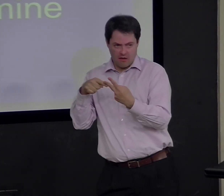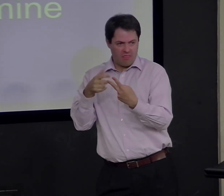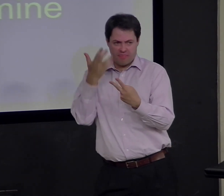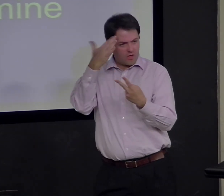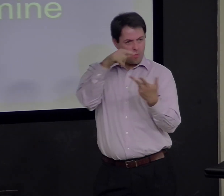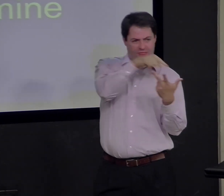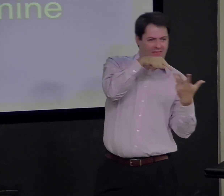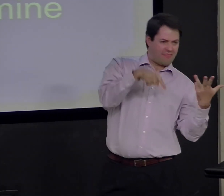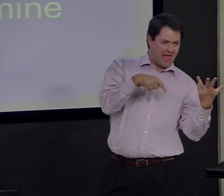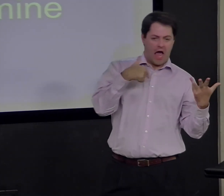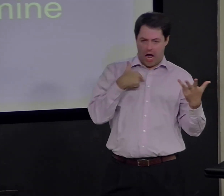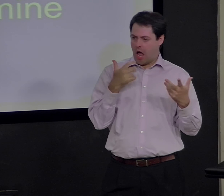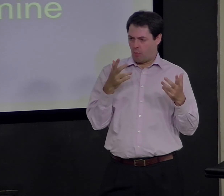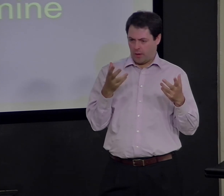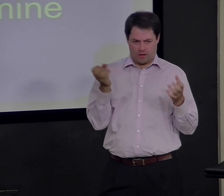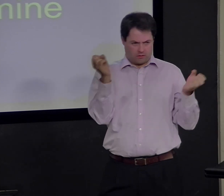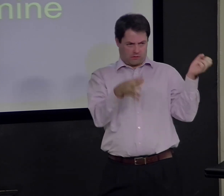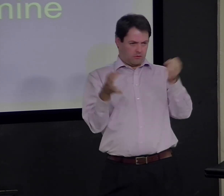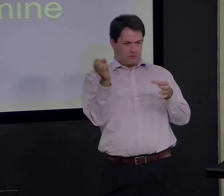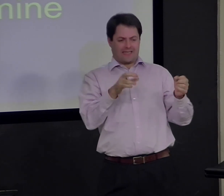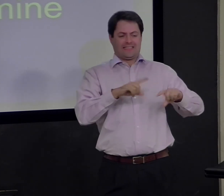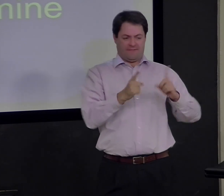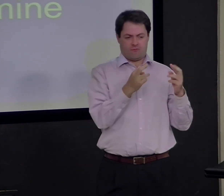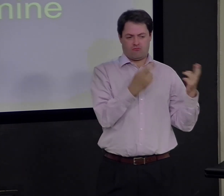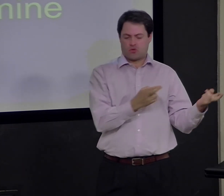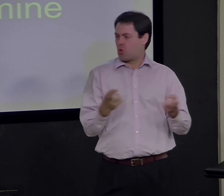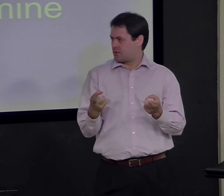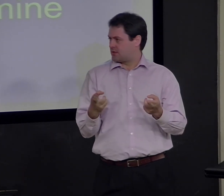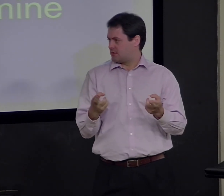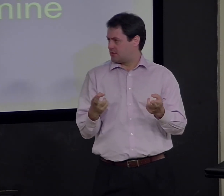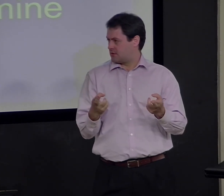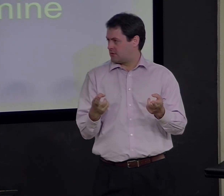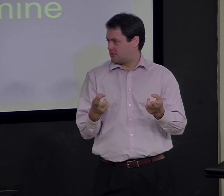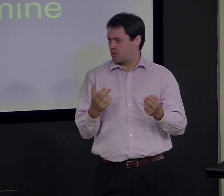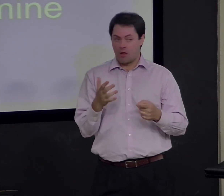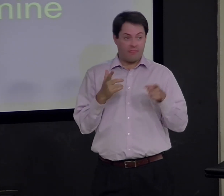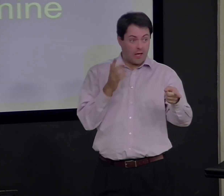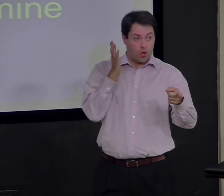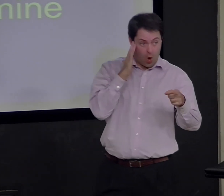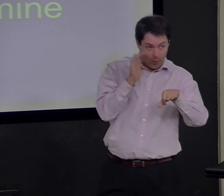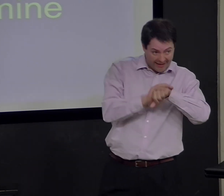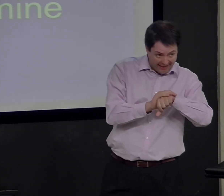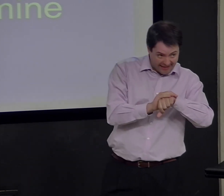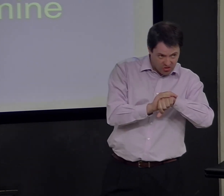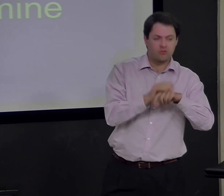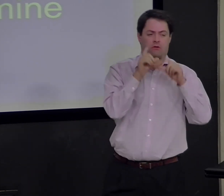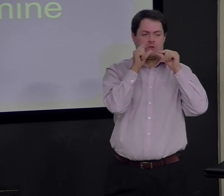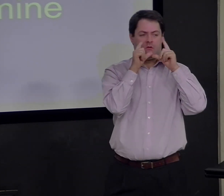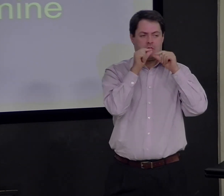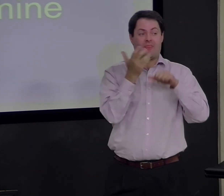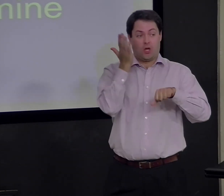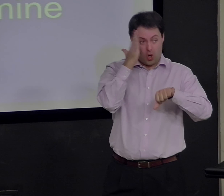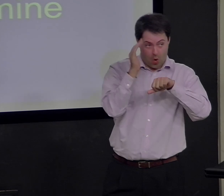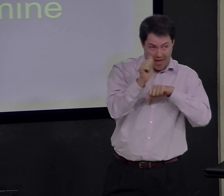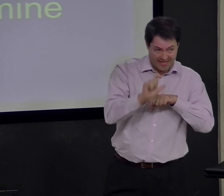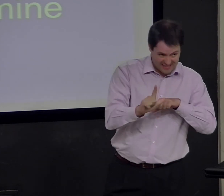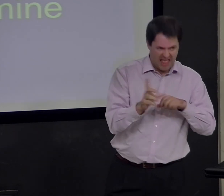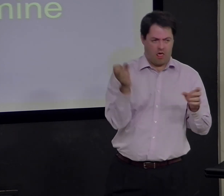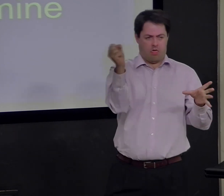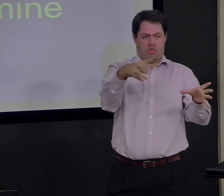So when I'm interacting with one individual, I often think about what languages they know. If they know English, I